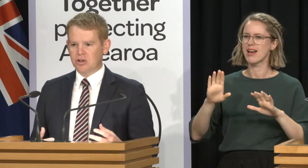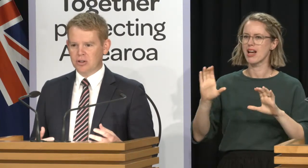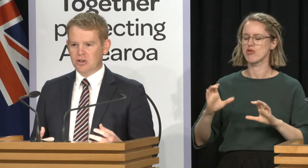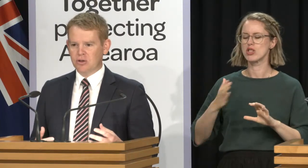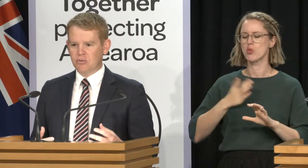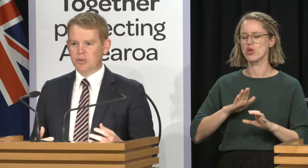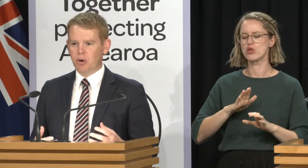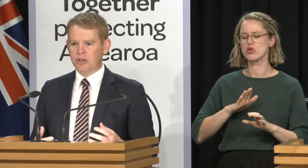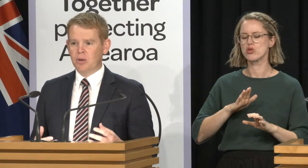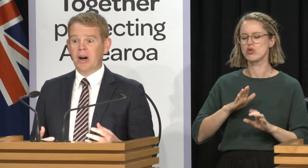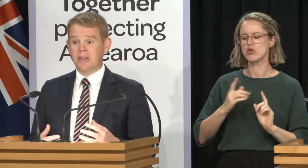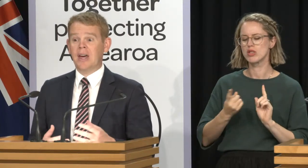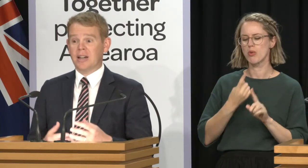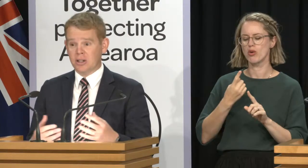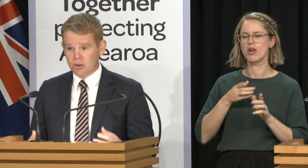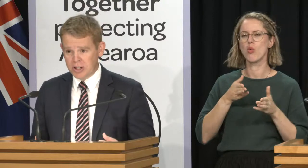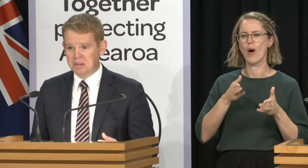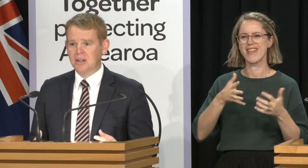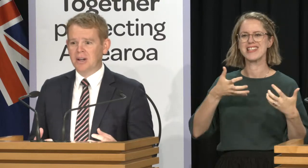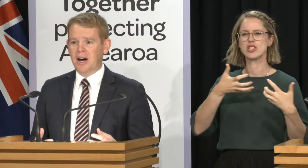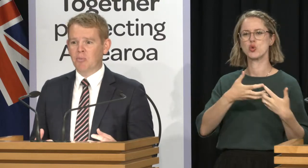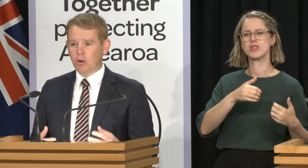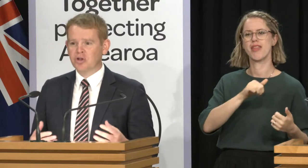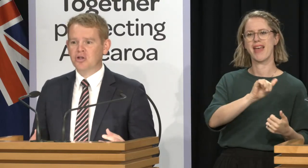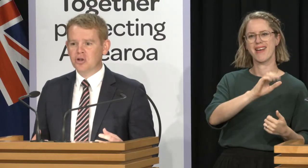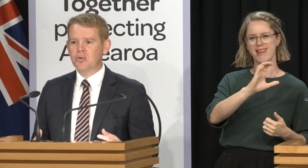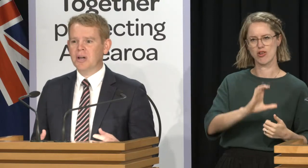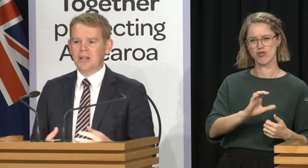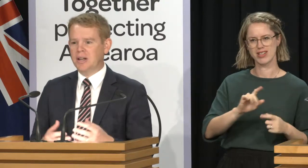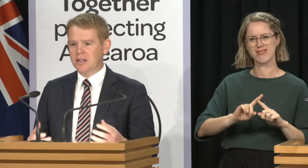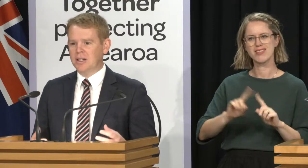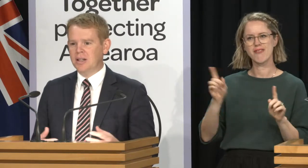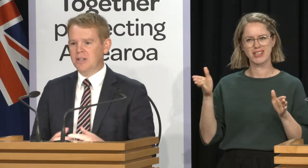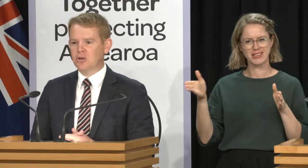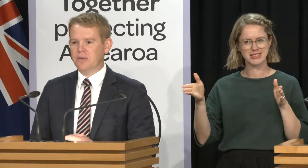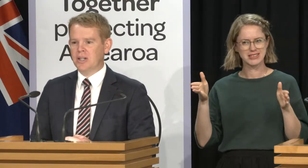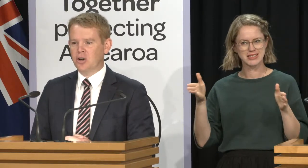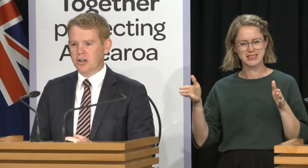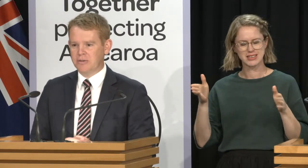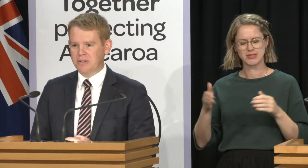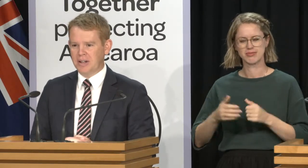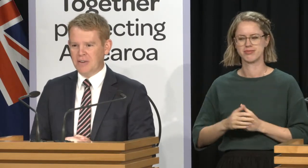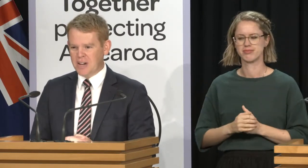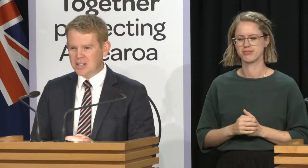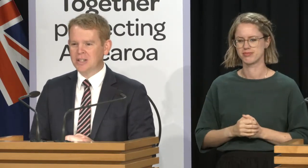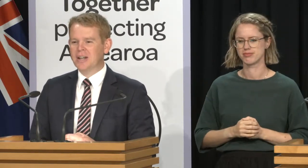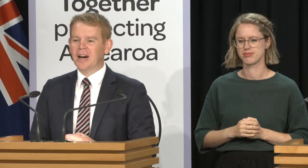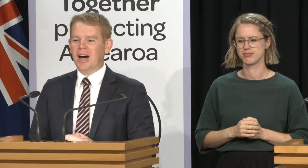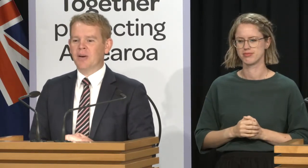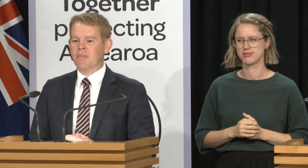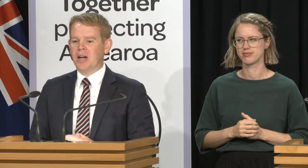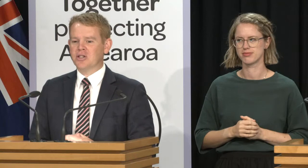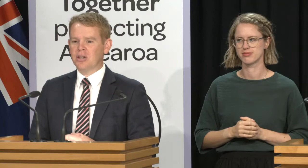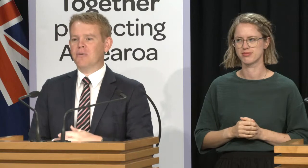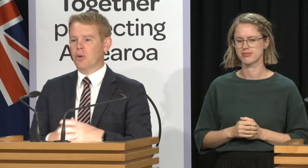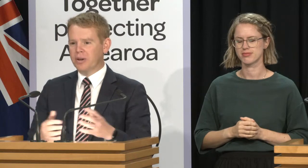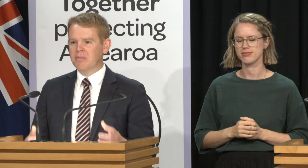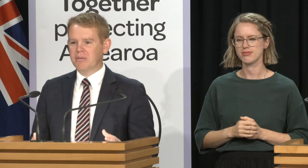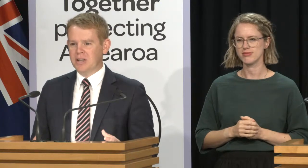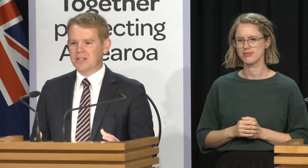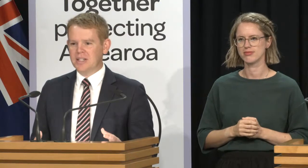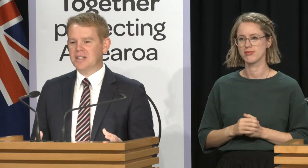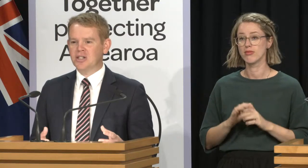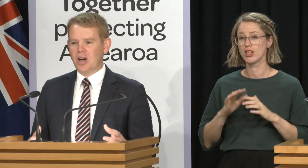their positions to respond in a way that country wanted to in the event of any kind of event, and so